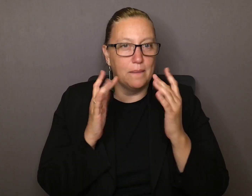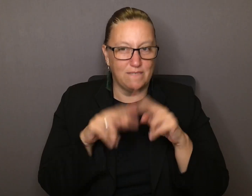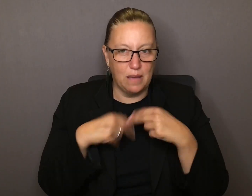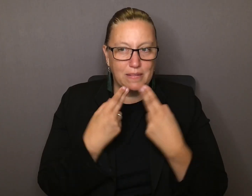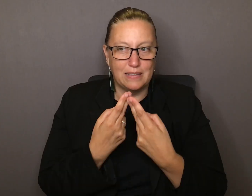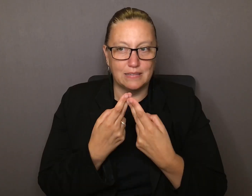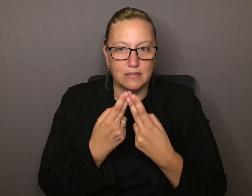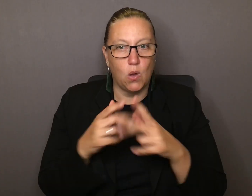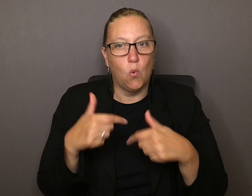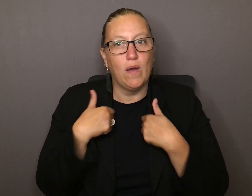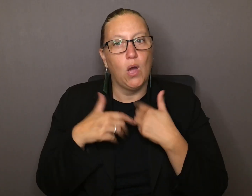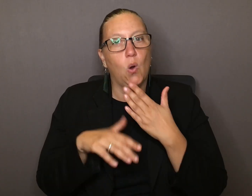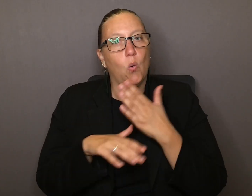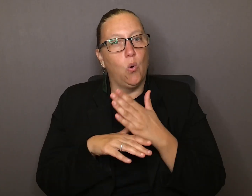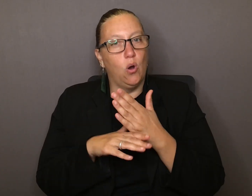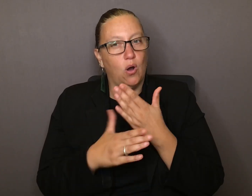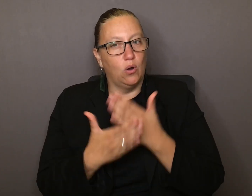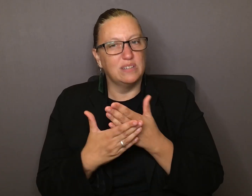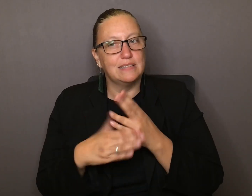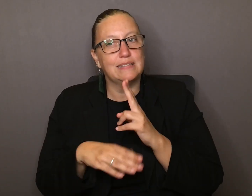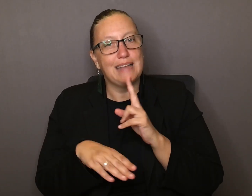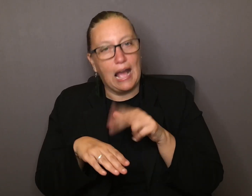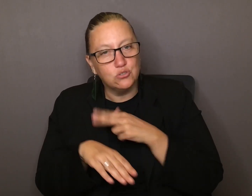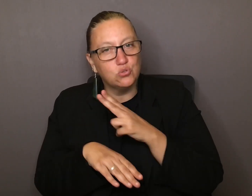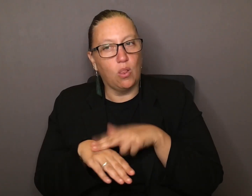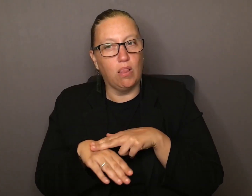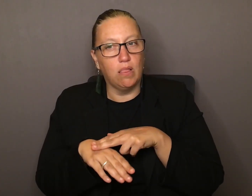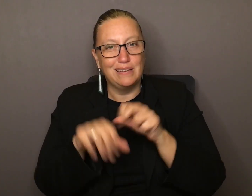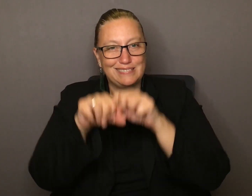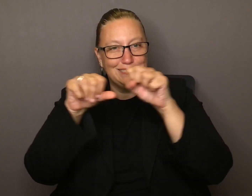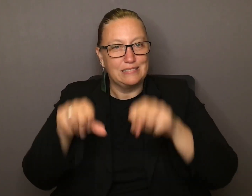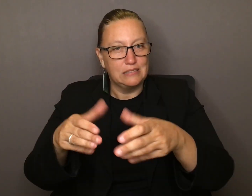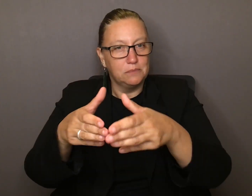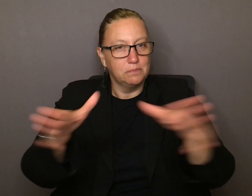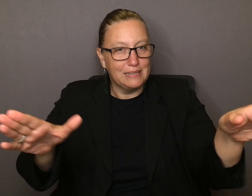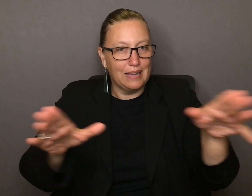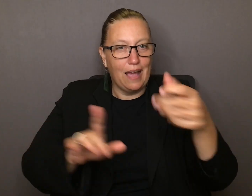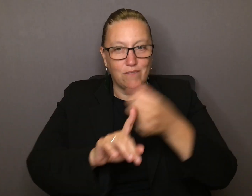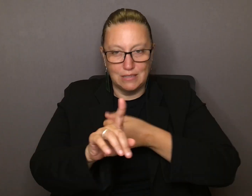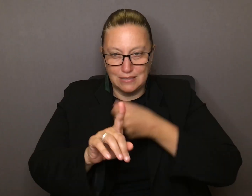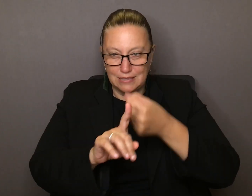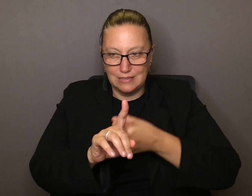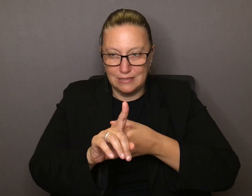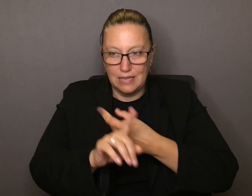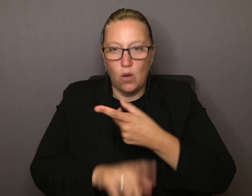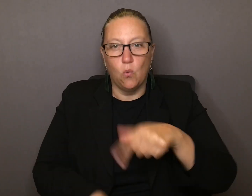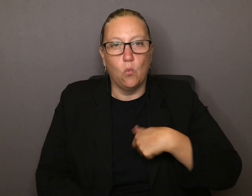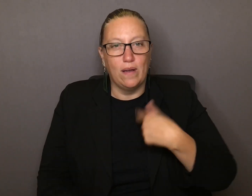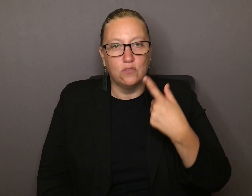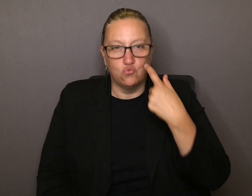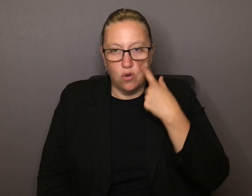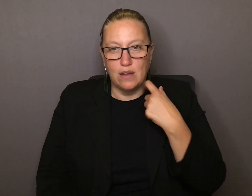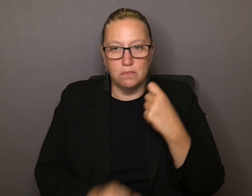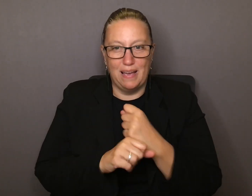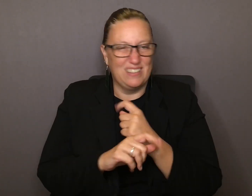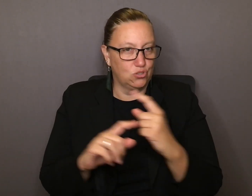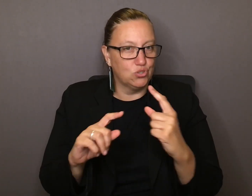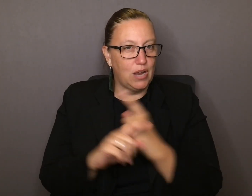work on national systemic advocacy and try to make change to disability